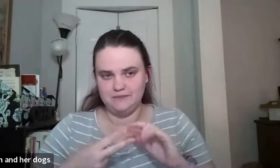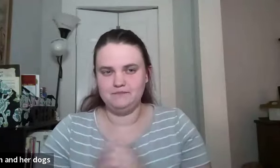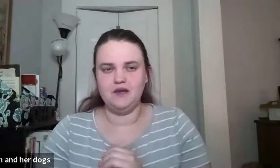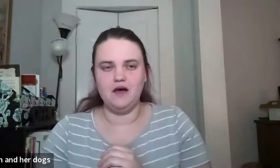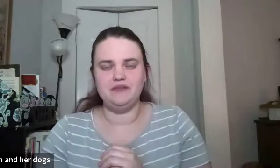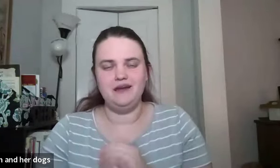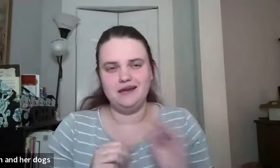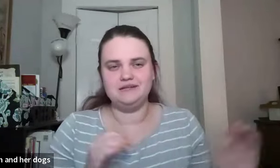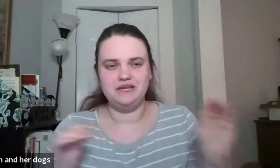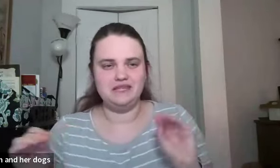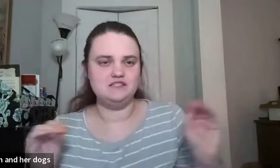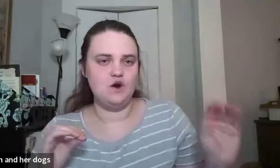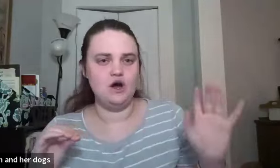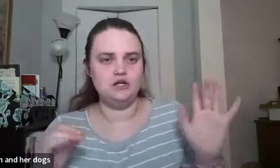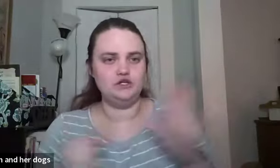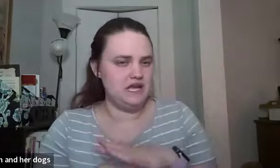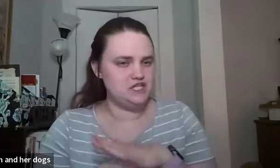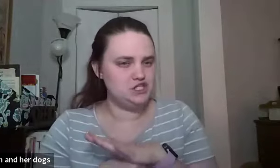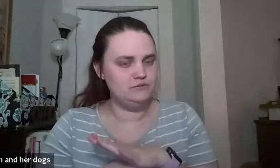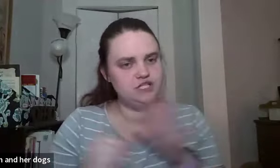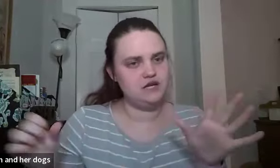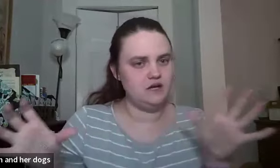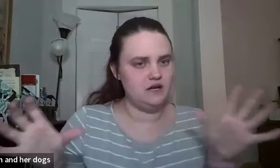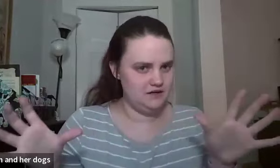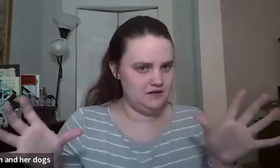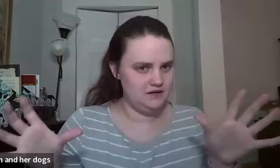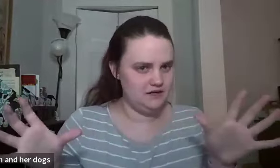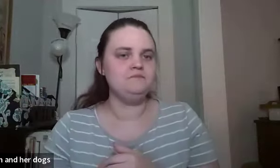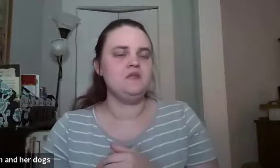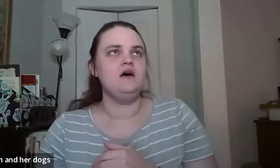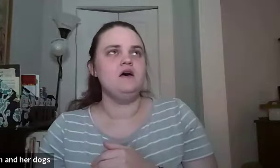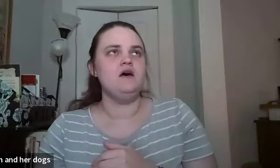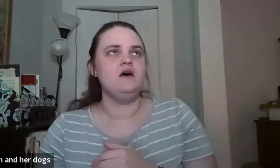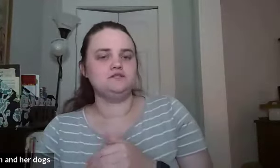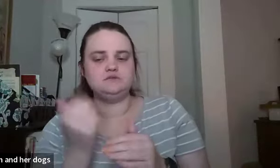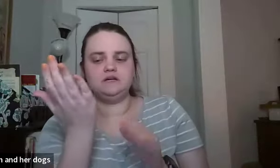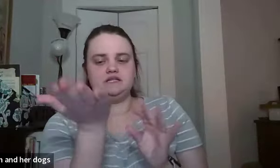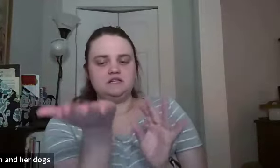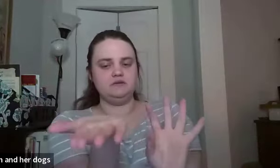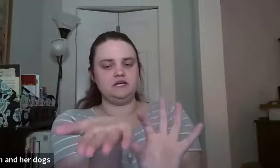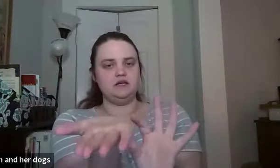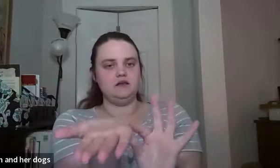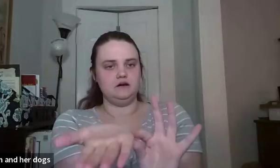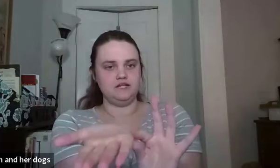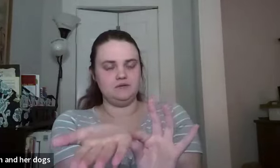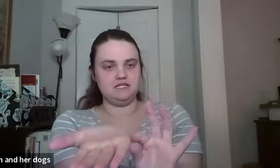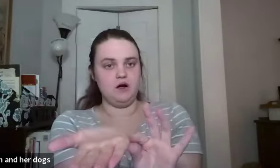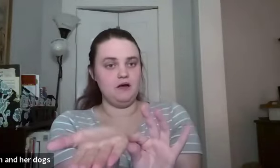it. It kind of depends on location, whichever area you're in. The first one is going to be non-dominant is palm